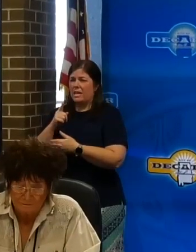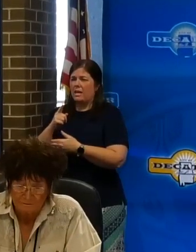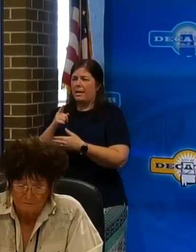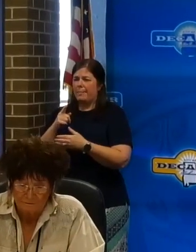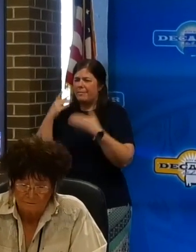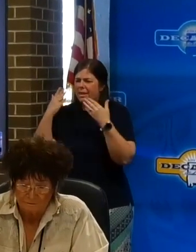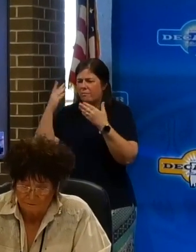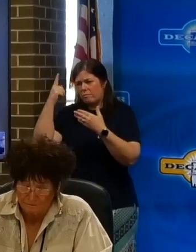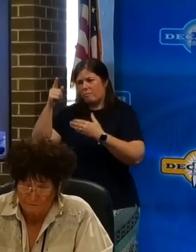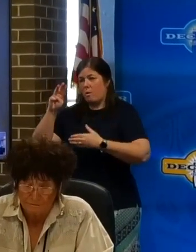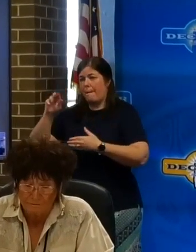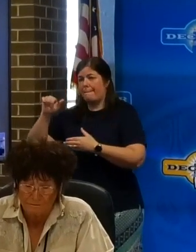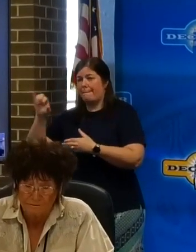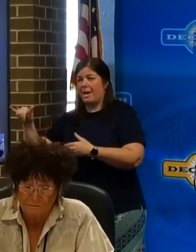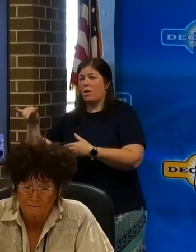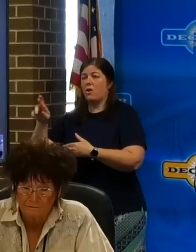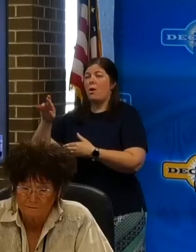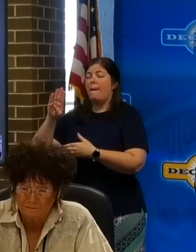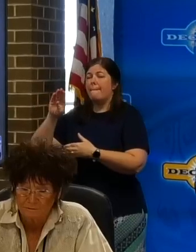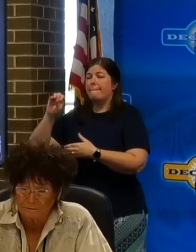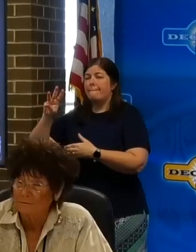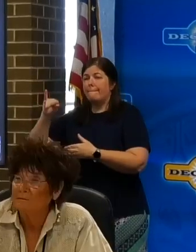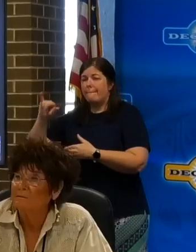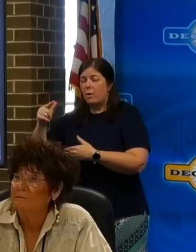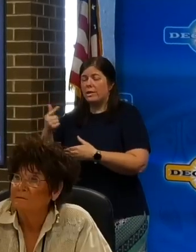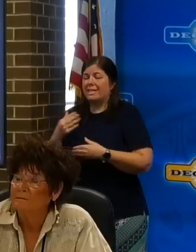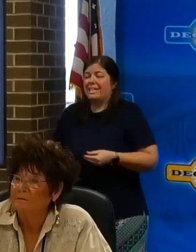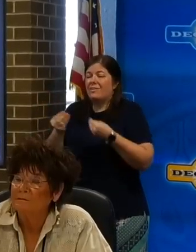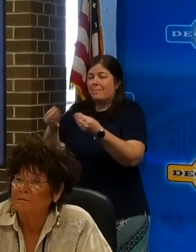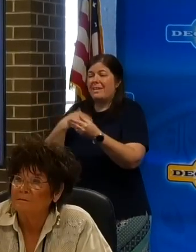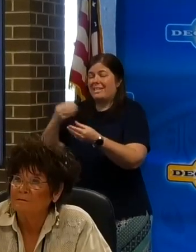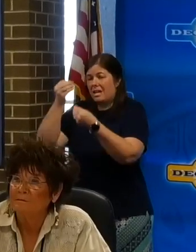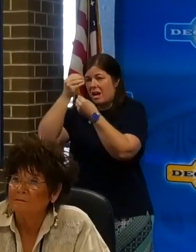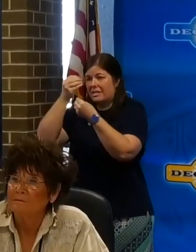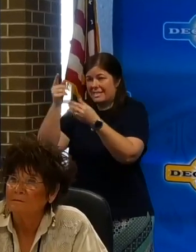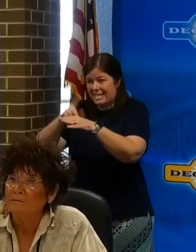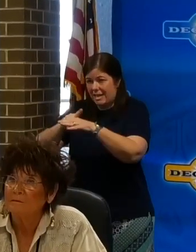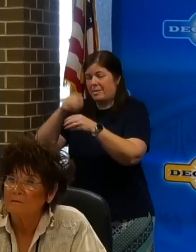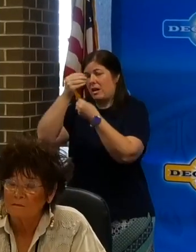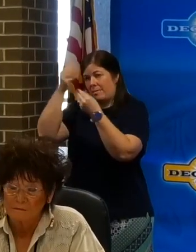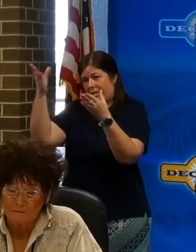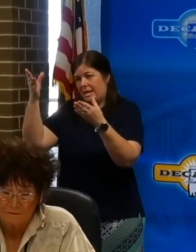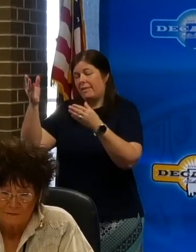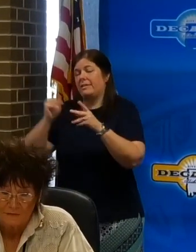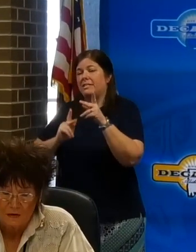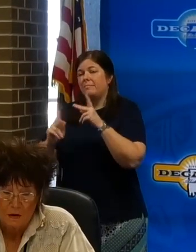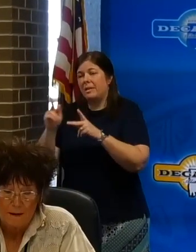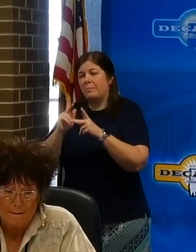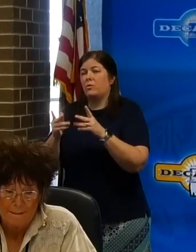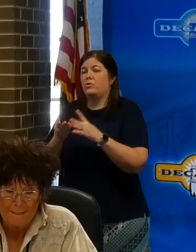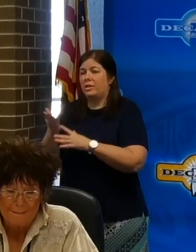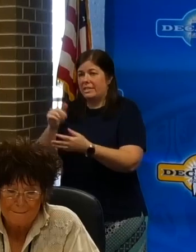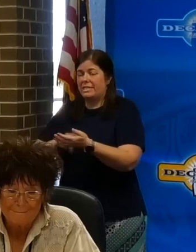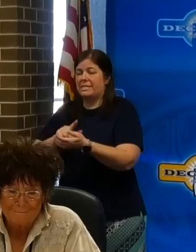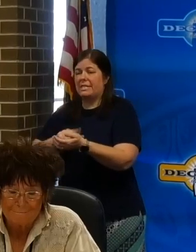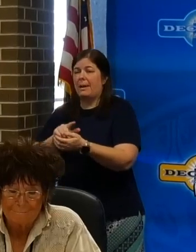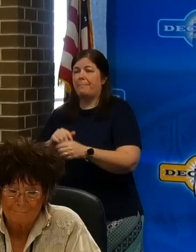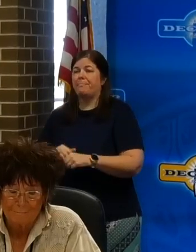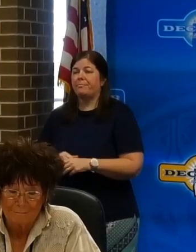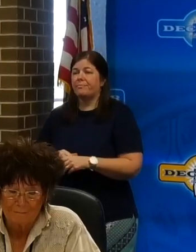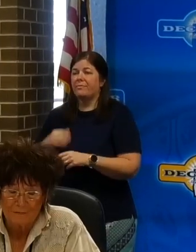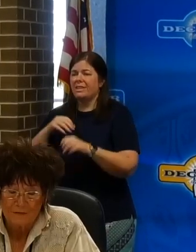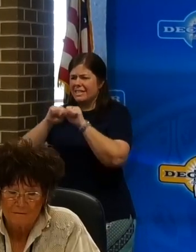Bowling for giving me this opportunity to update this group on what ADOL is doing to help so many people during this crisis. The